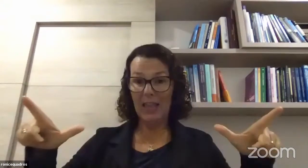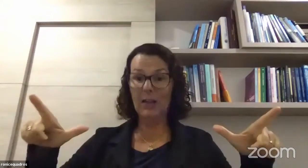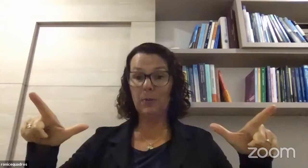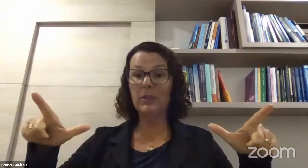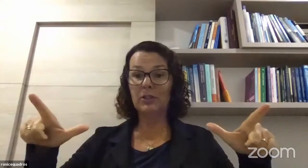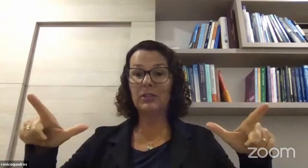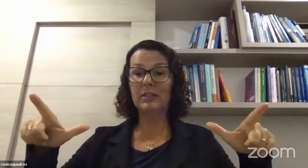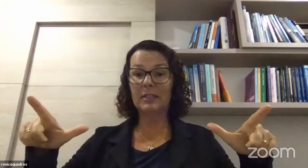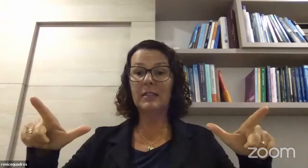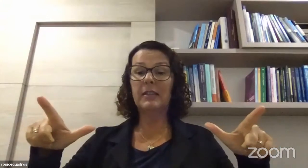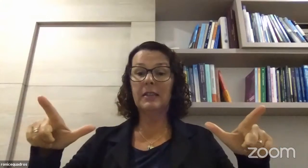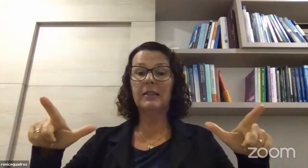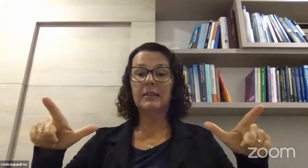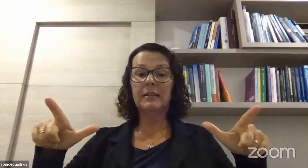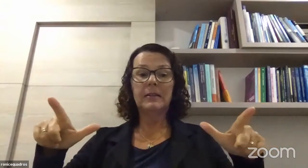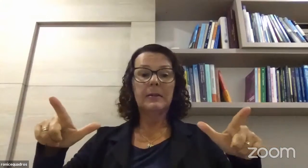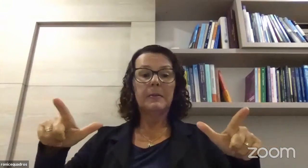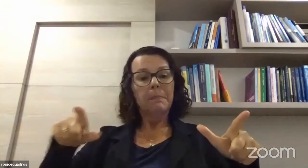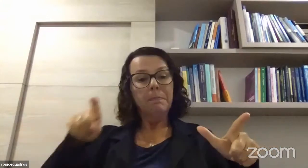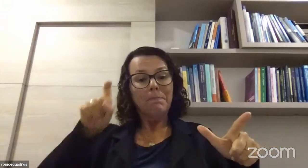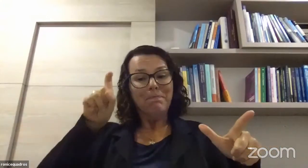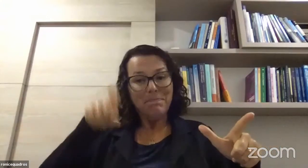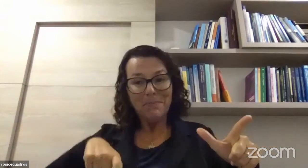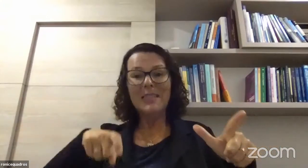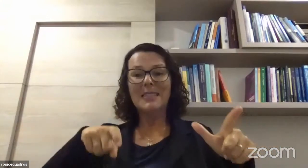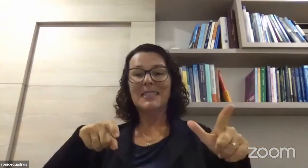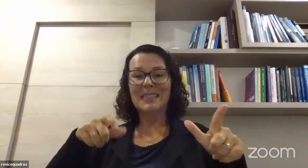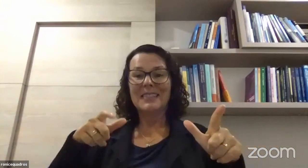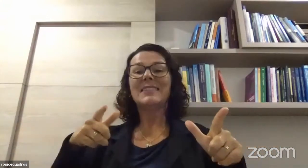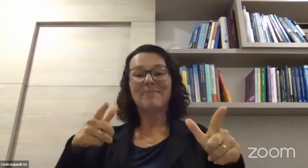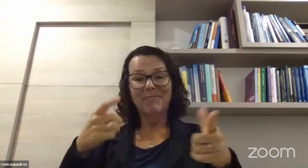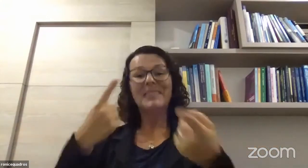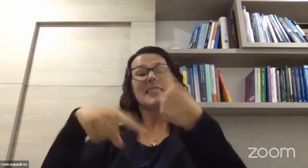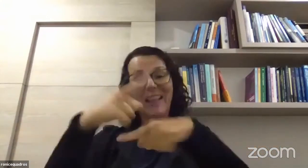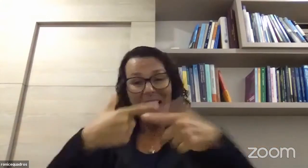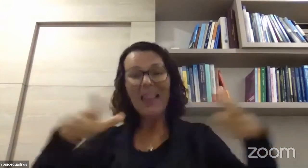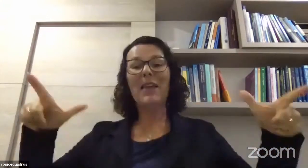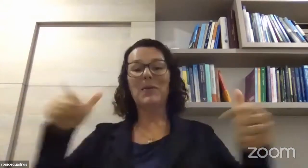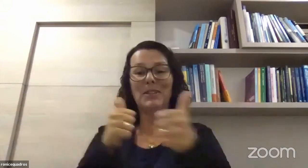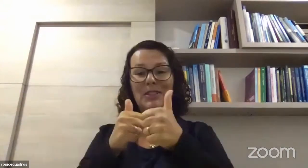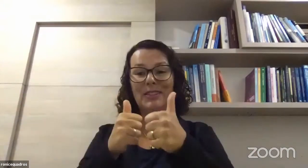Also, when researching the deaf community and their sign language,